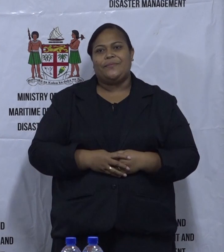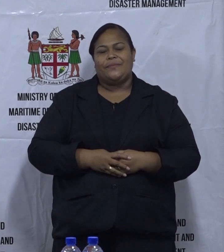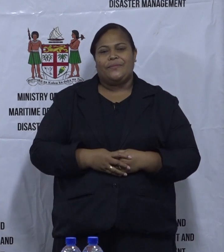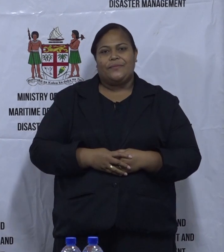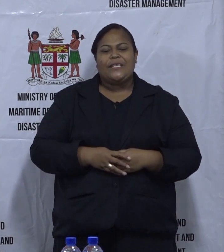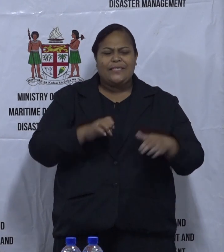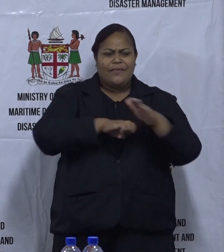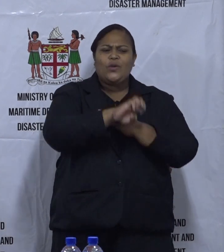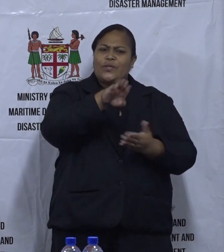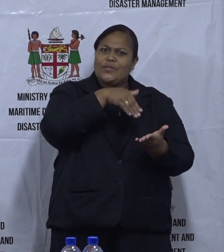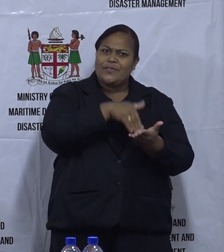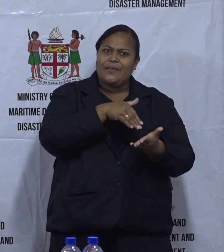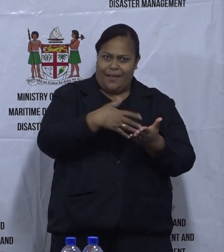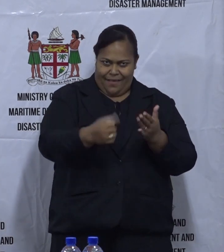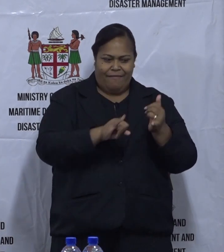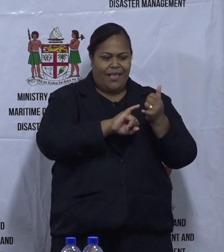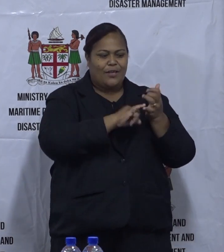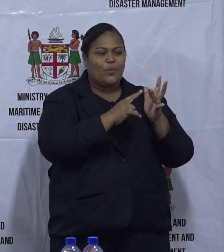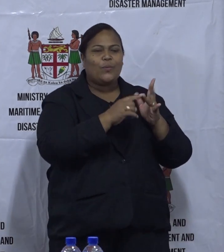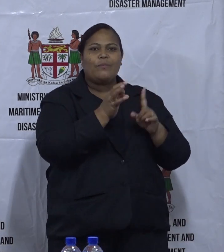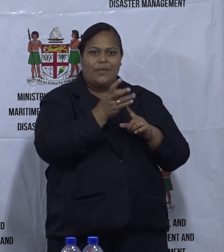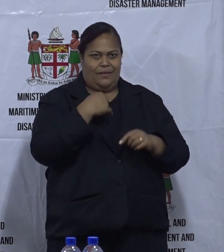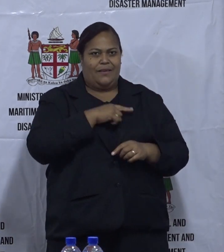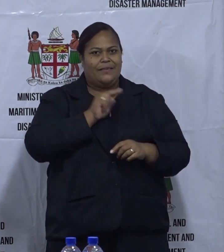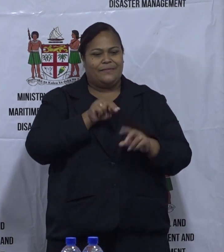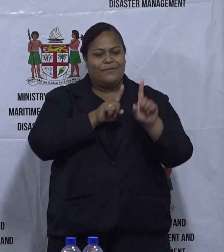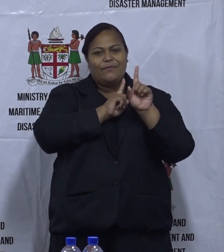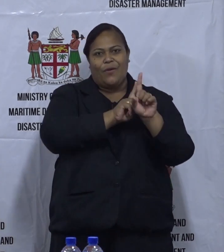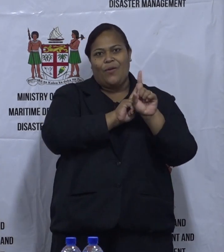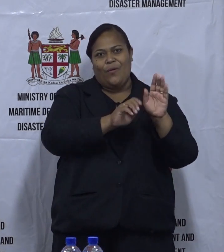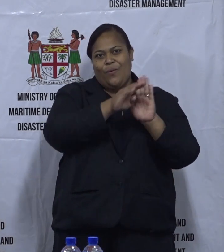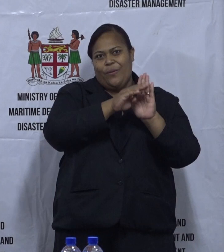evacuation centers SOPs, and we will try and get them